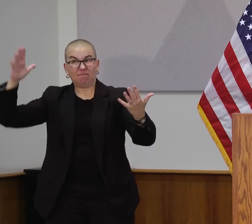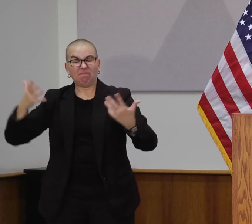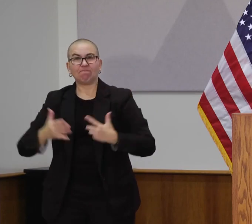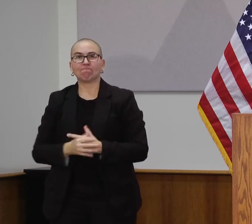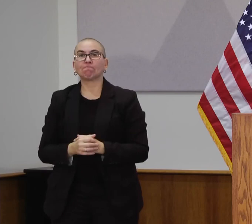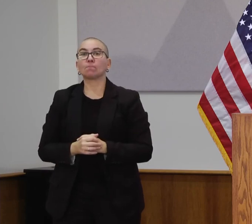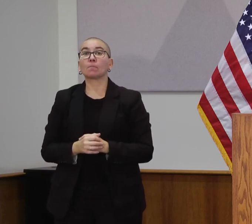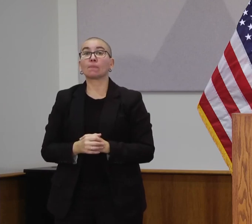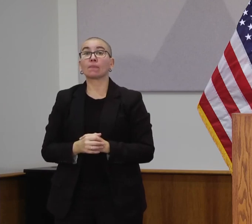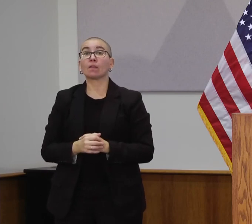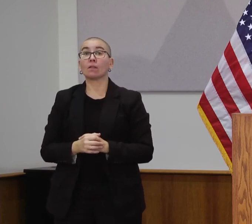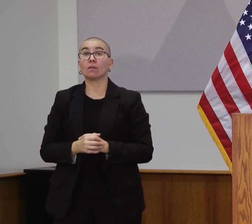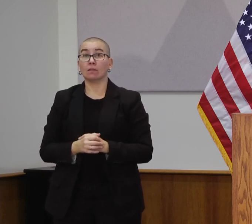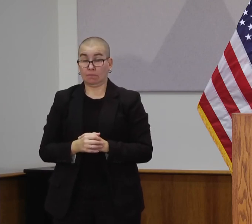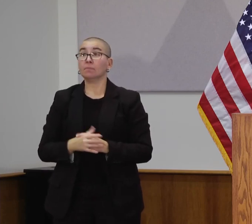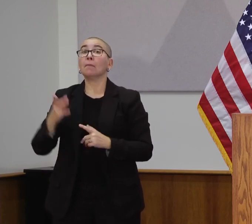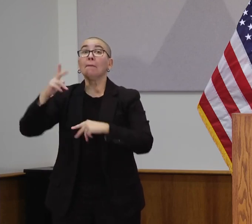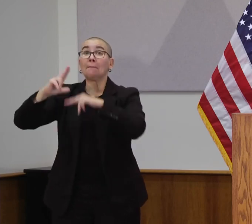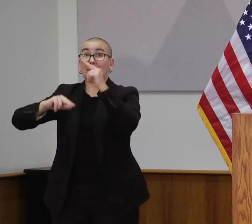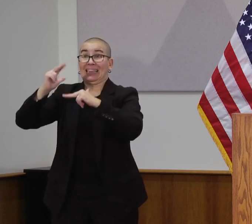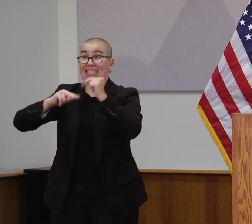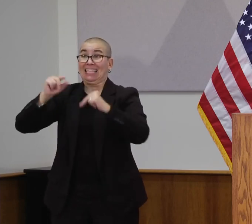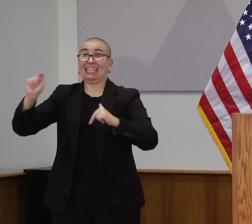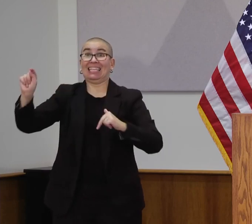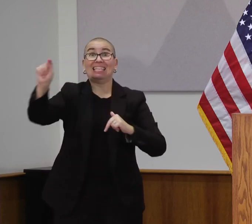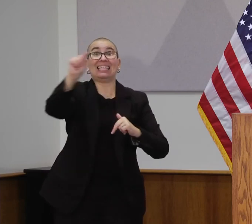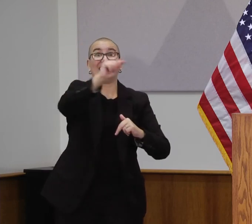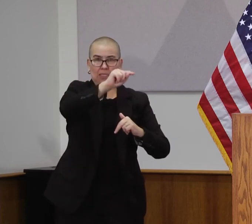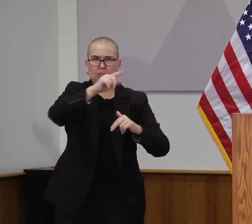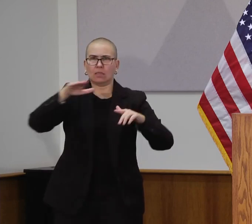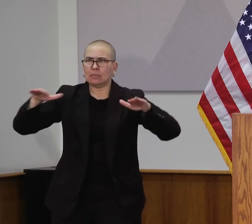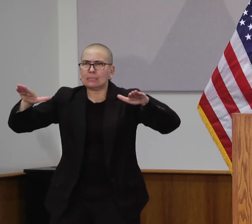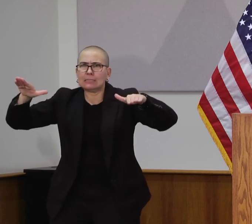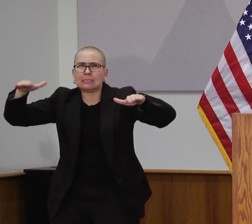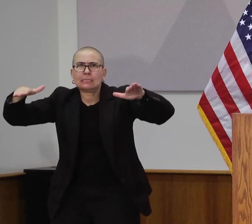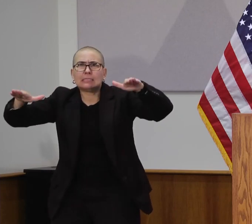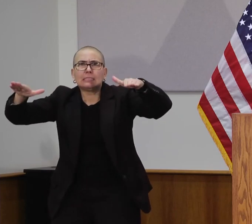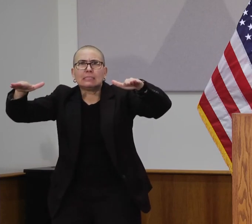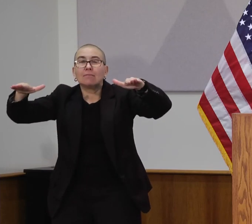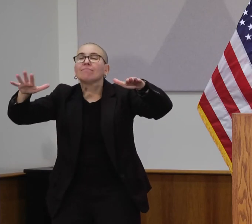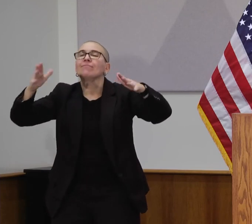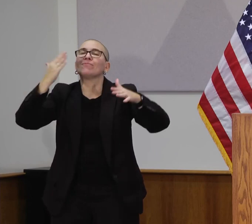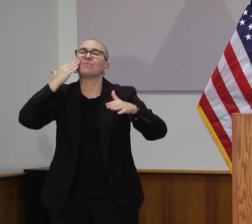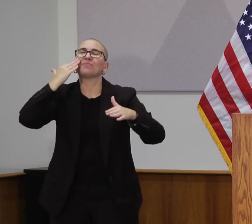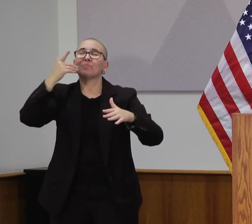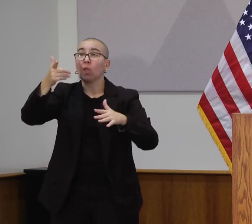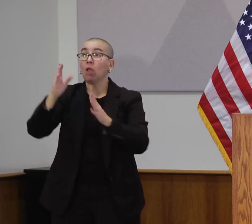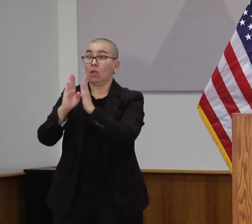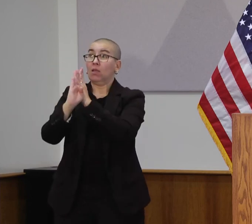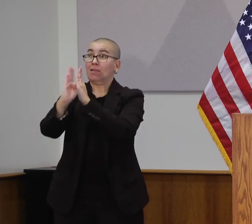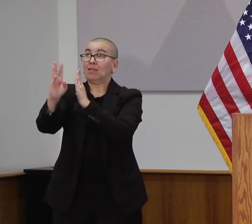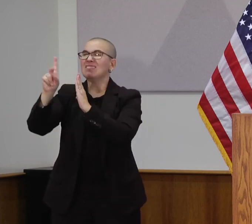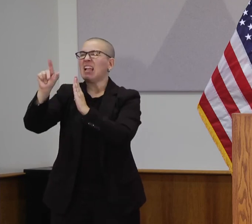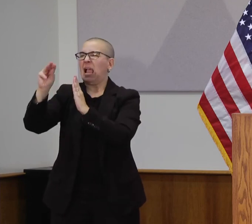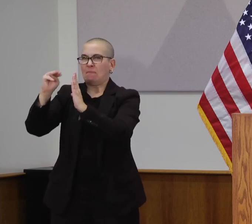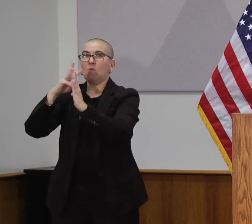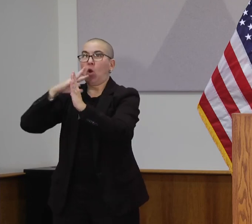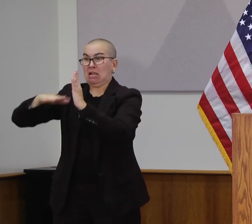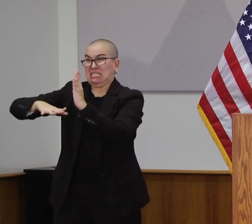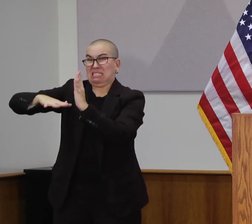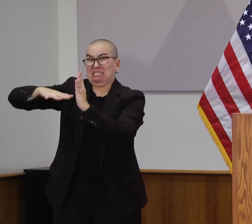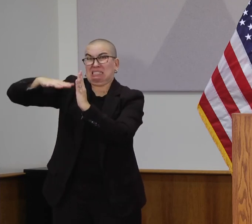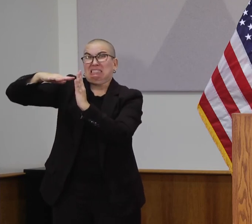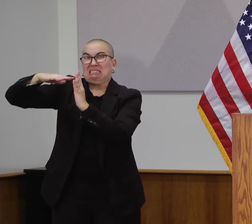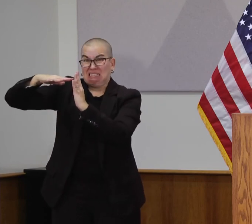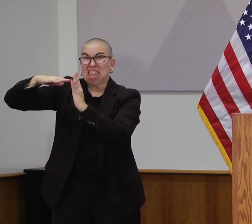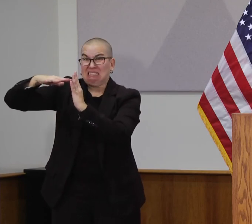built some pretty good floodgates around long-term care, but when the tsunami gets to a certain height, it overtakes that. And